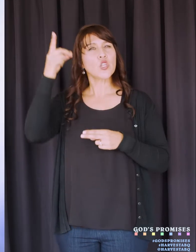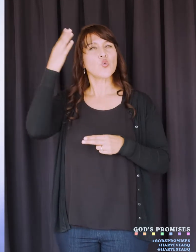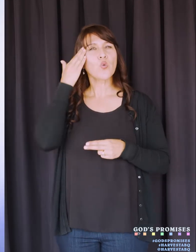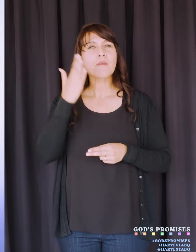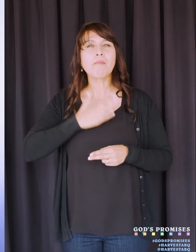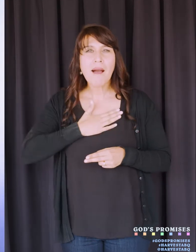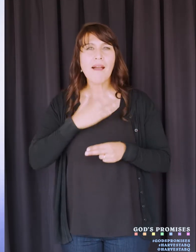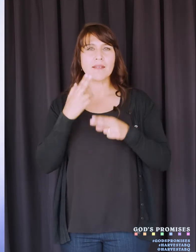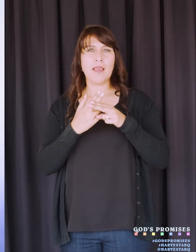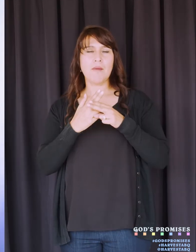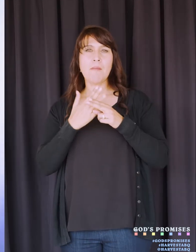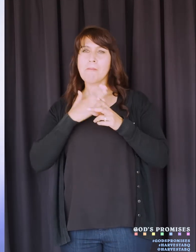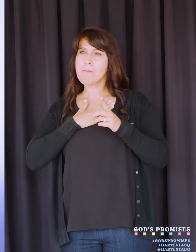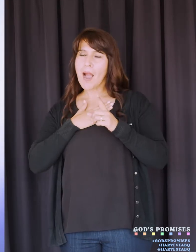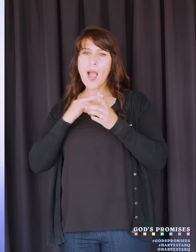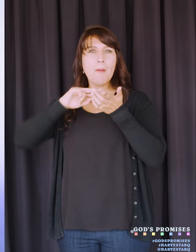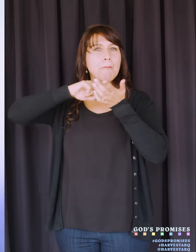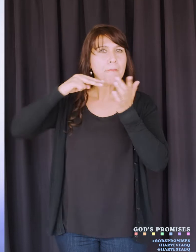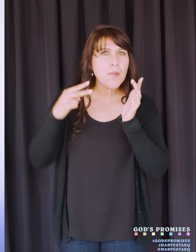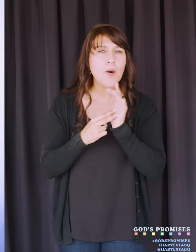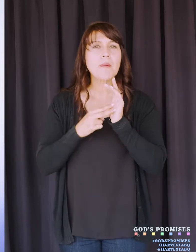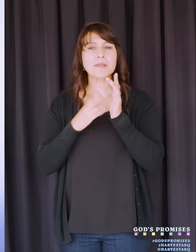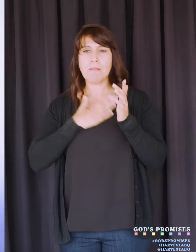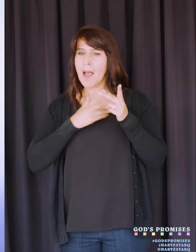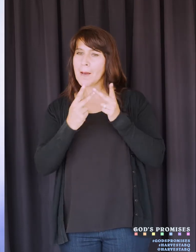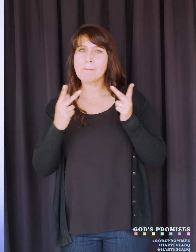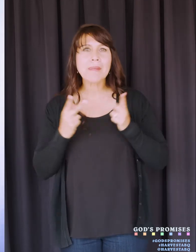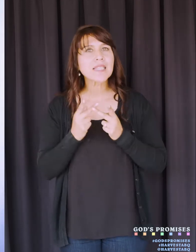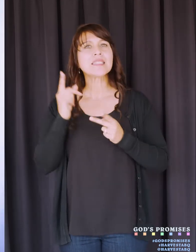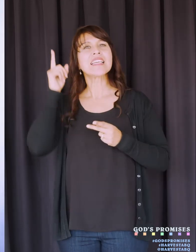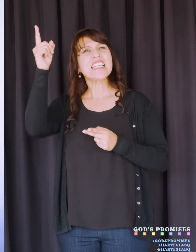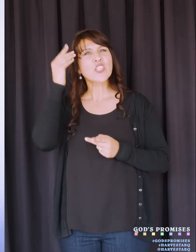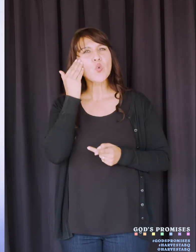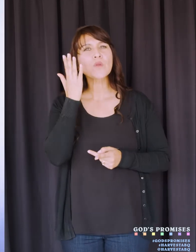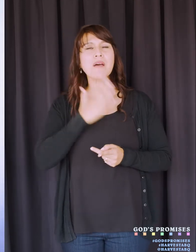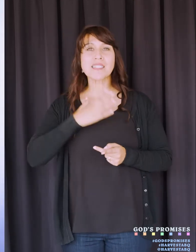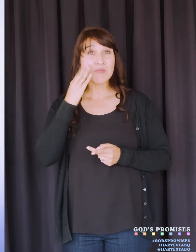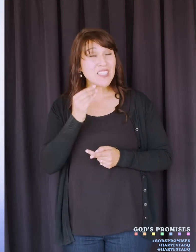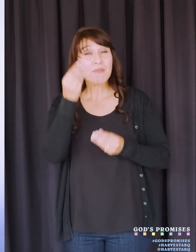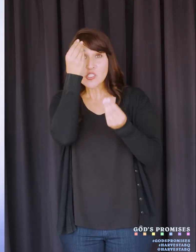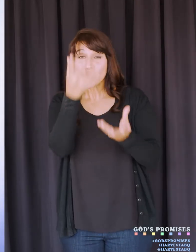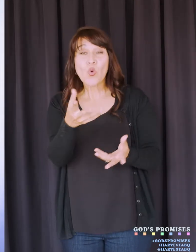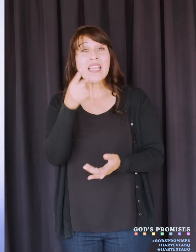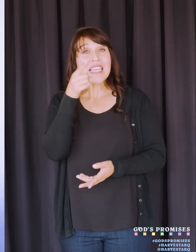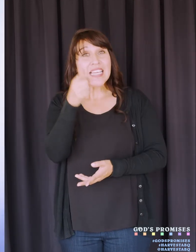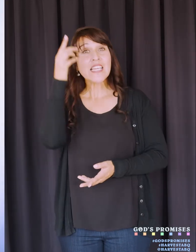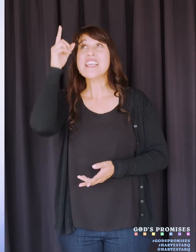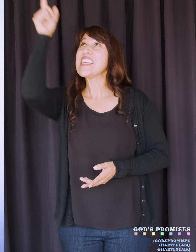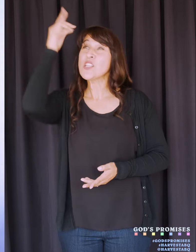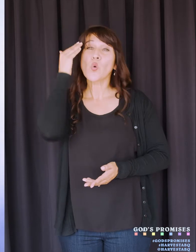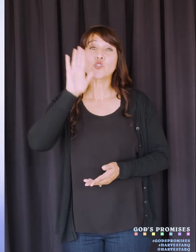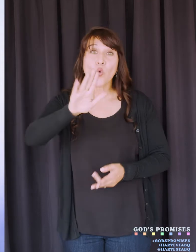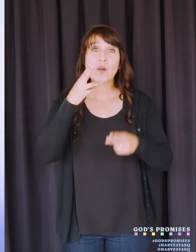my purpose. He knows my place. He knows what I'm going through. I'm telling you today, he knows your name. He knows your place. He knows